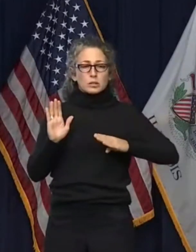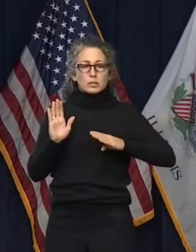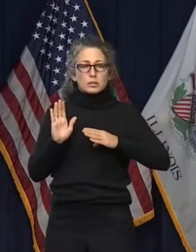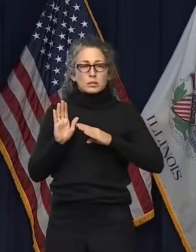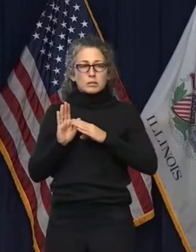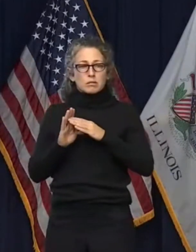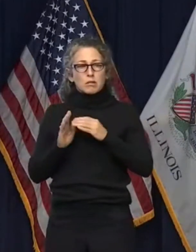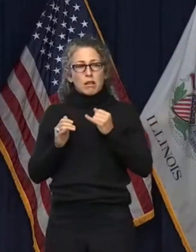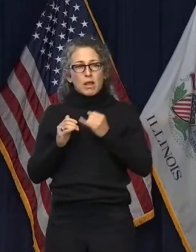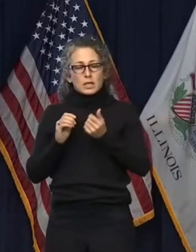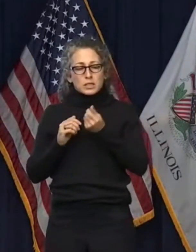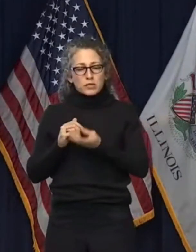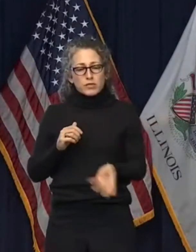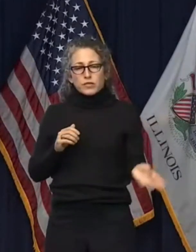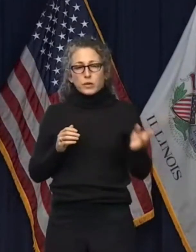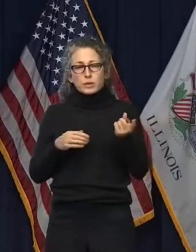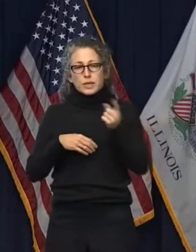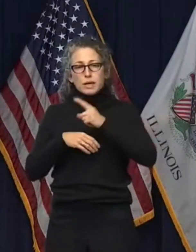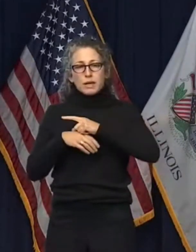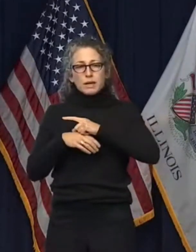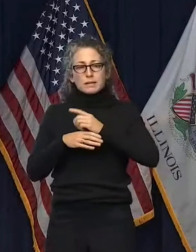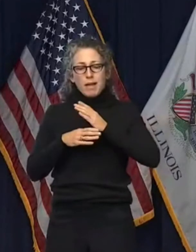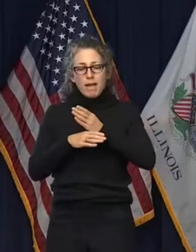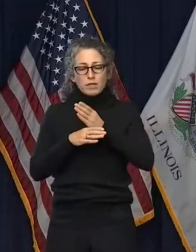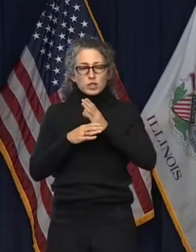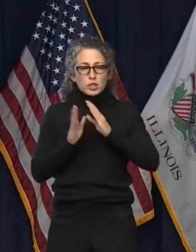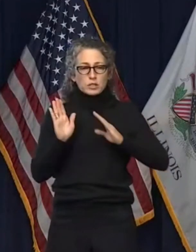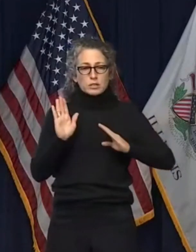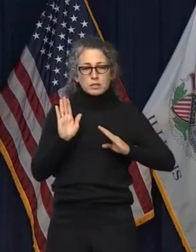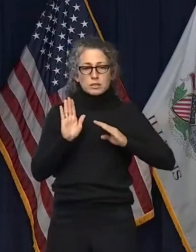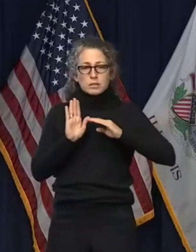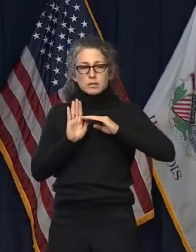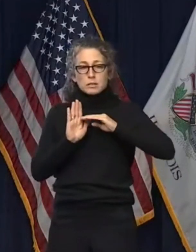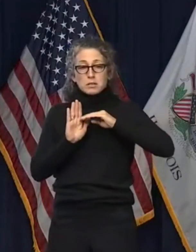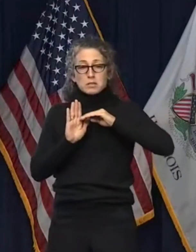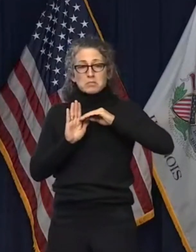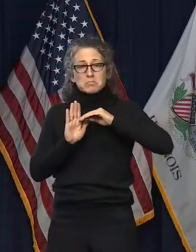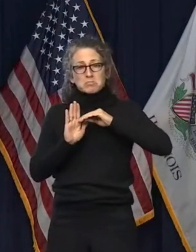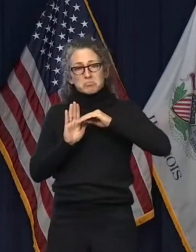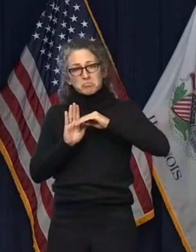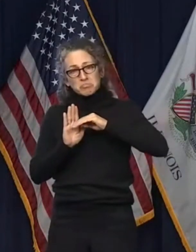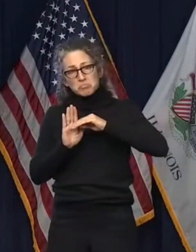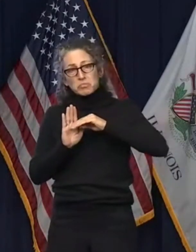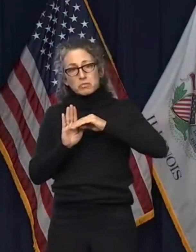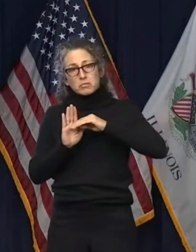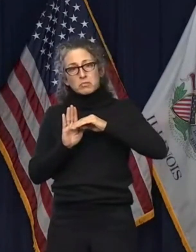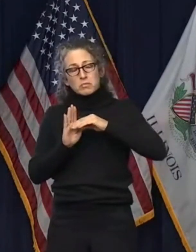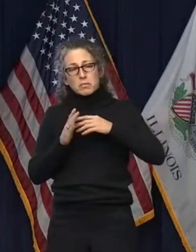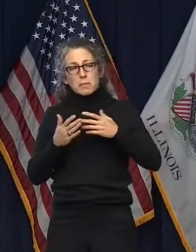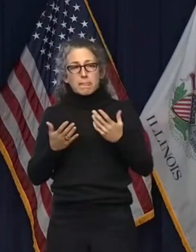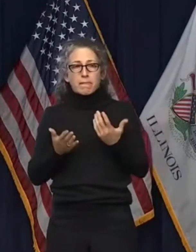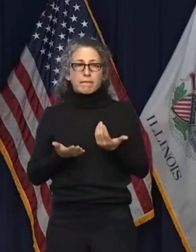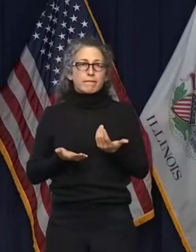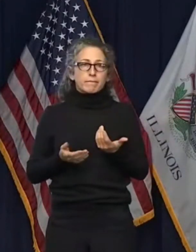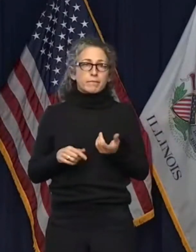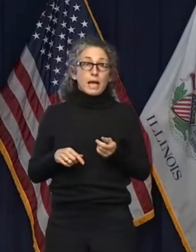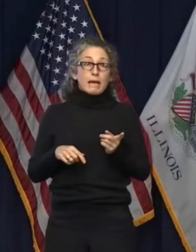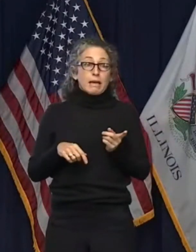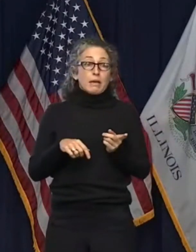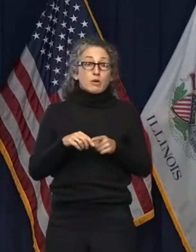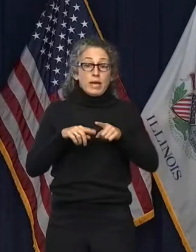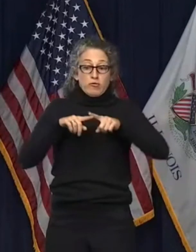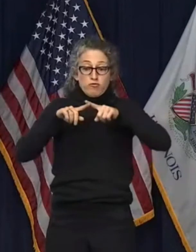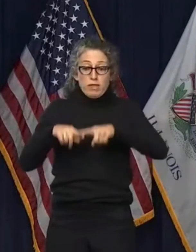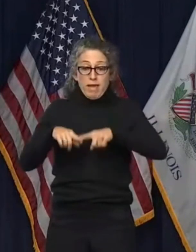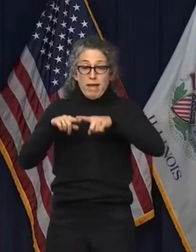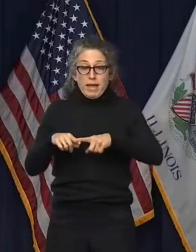of days, and if you look at the averages over the last few days, they're actually coming down. So you can't rely entirely on